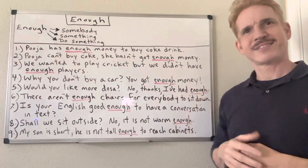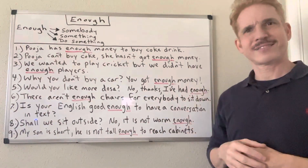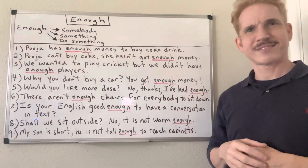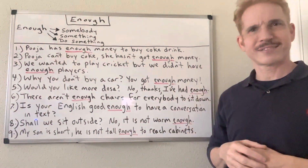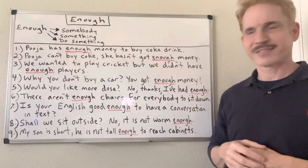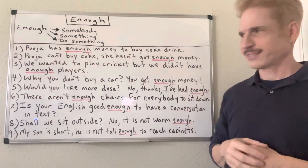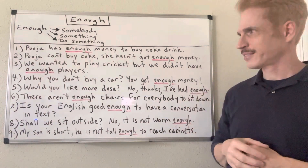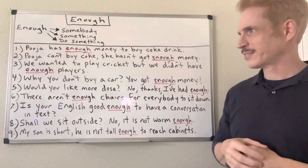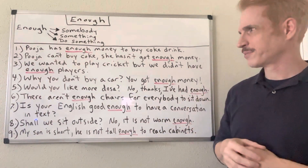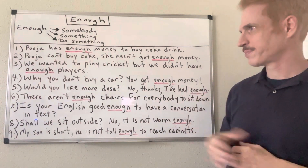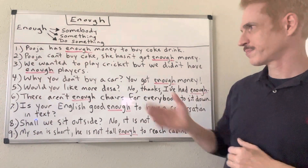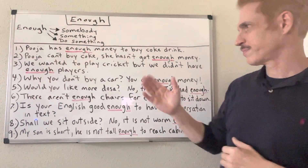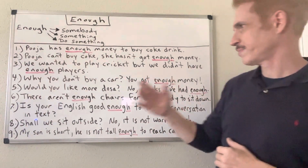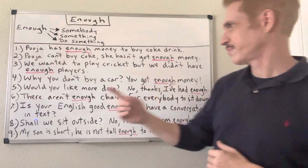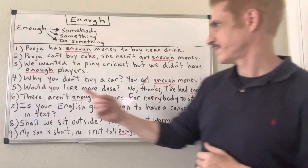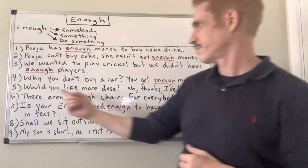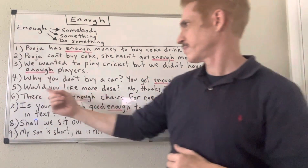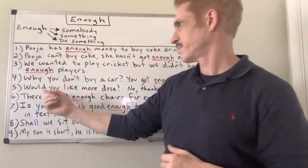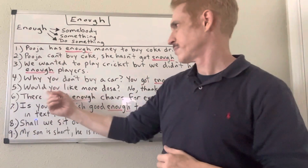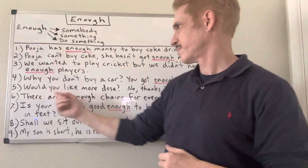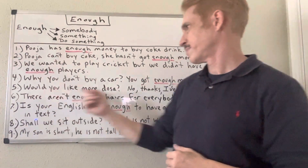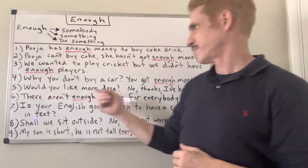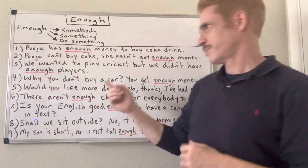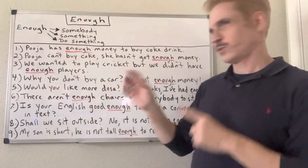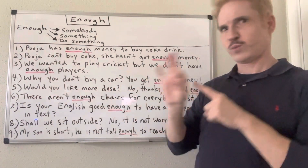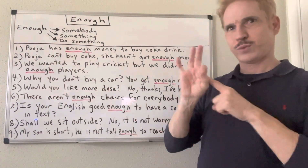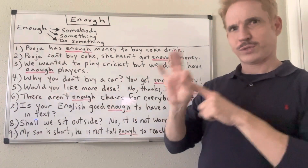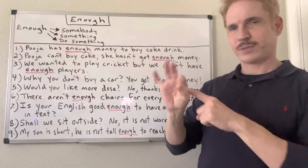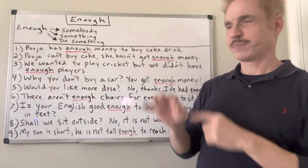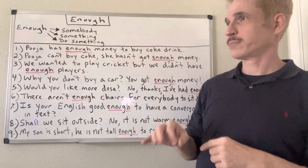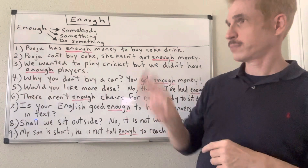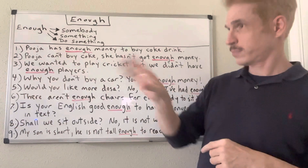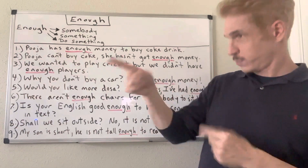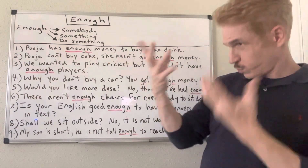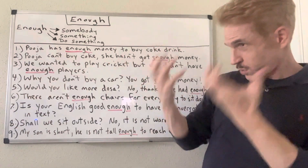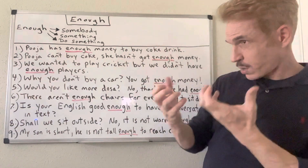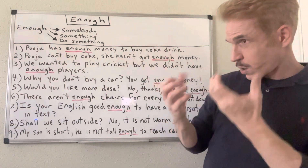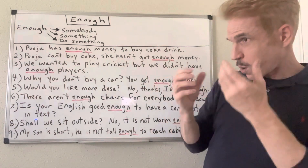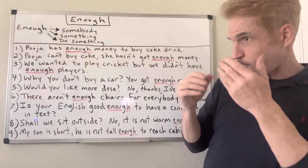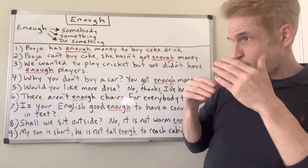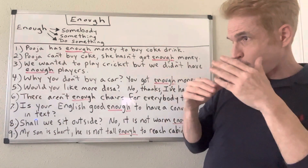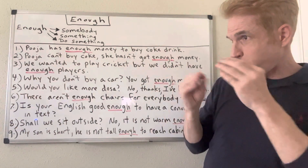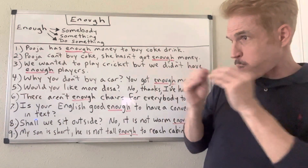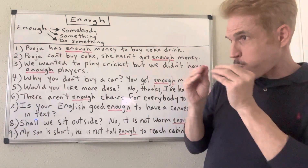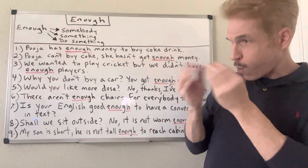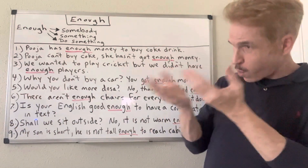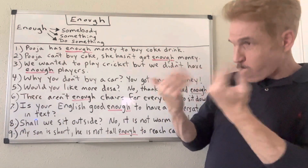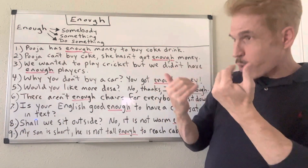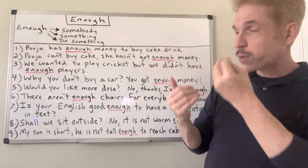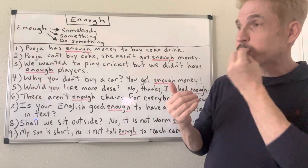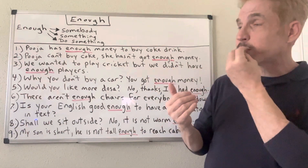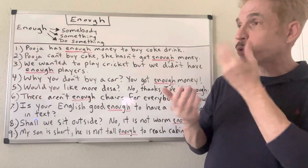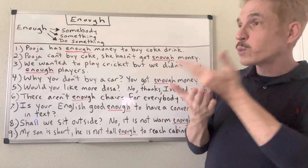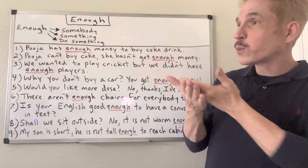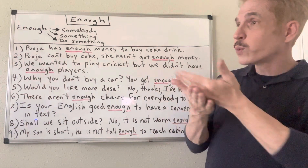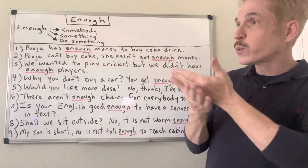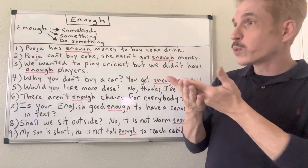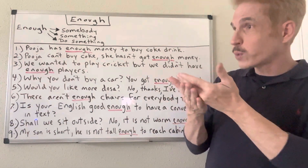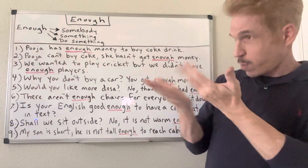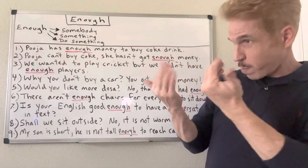the episode, that's why I do the task and I say, okay, this is the task, it finally ended, this is when I'll finish the task